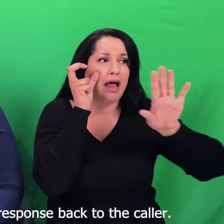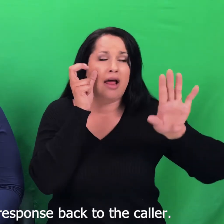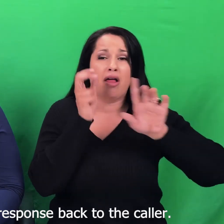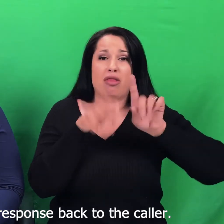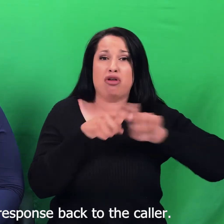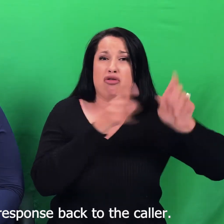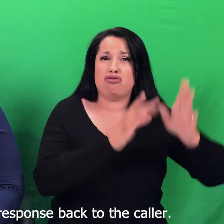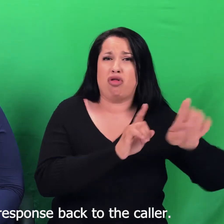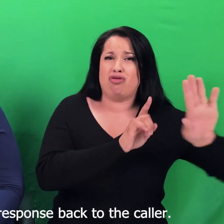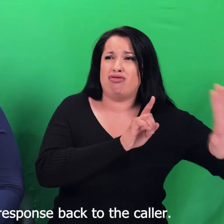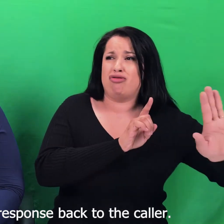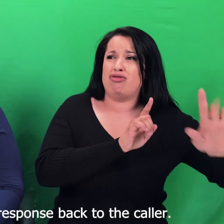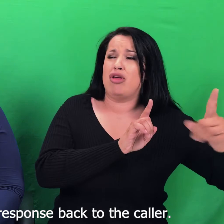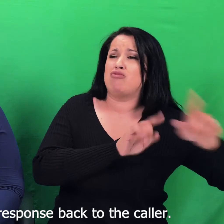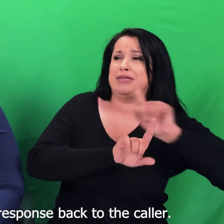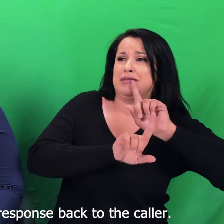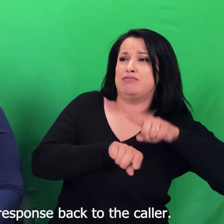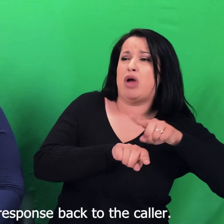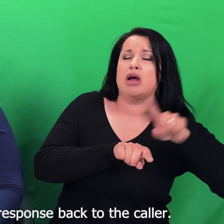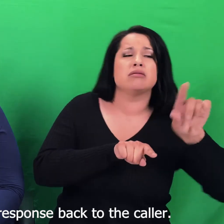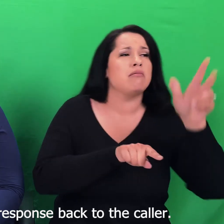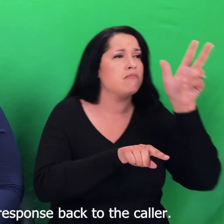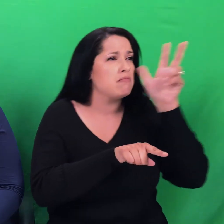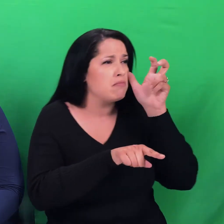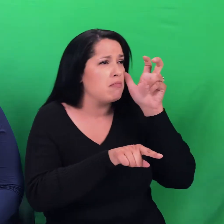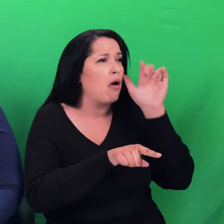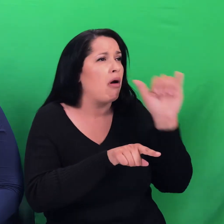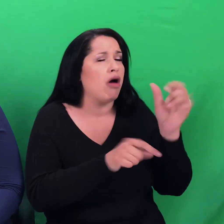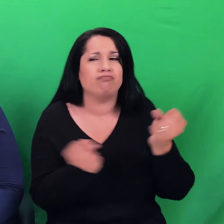response back to the caller.